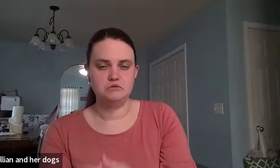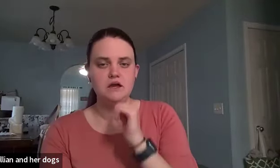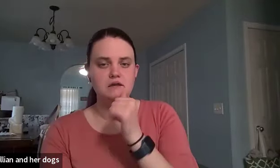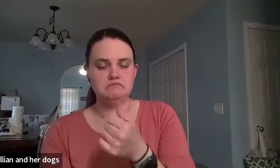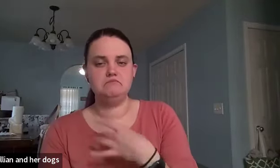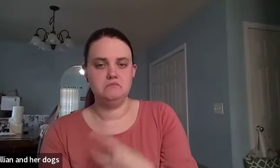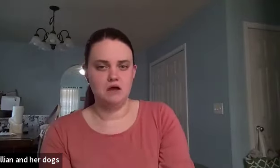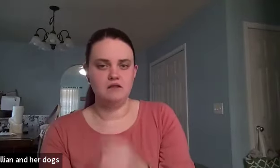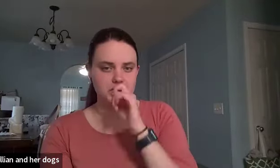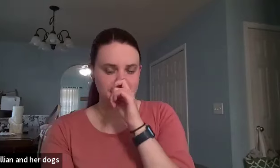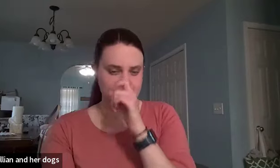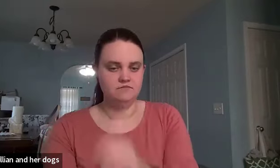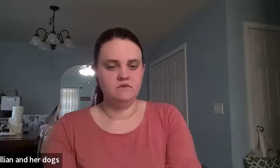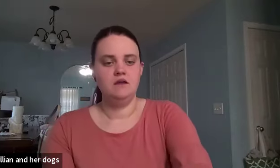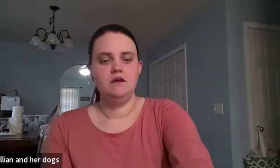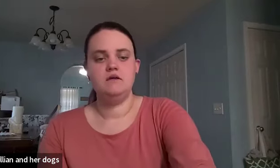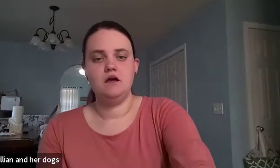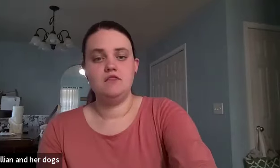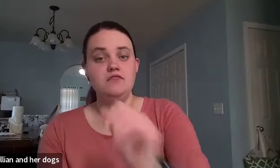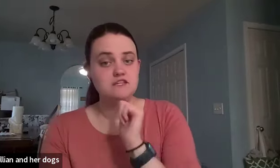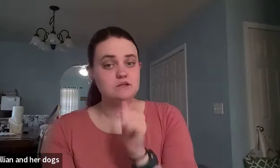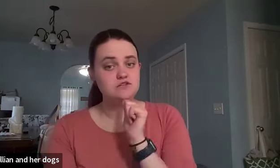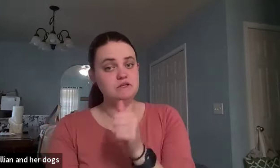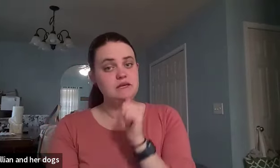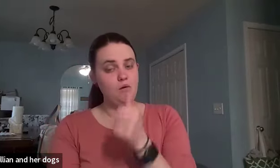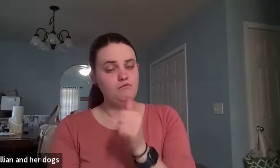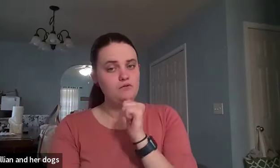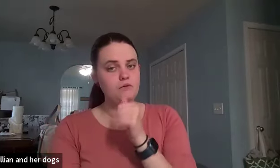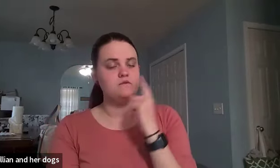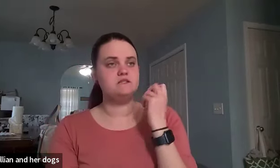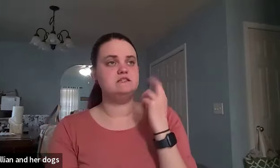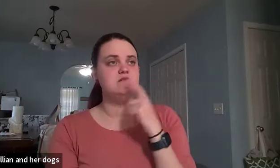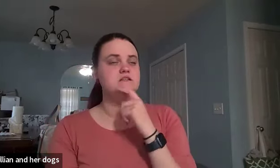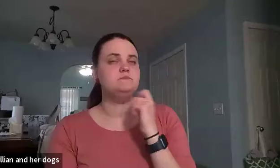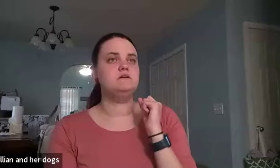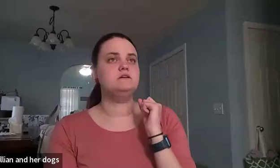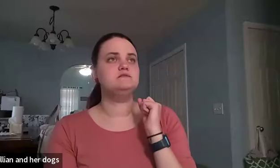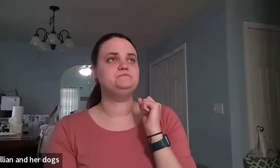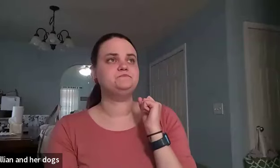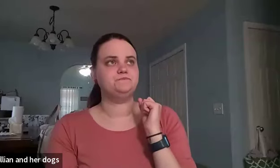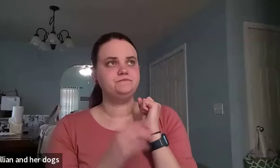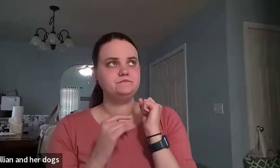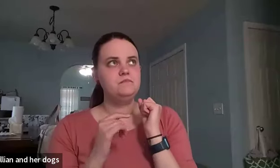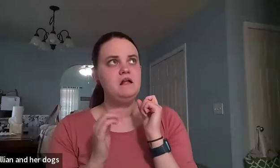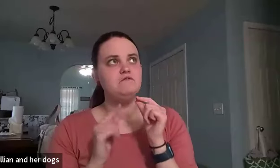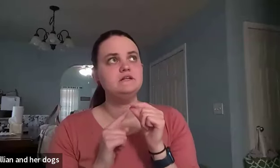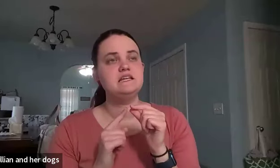don't like, not like. This one is really helpful. And the reason I say that is because, for